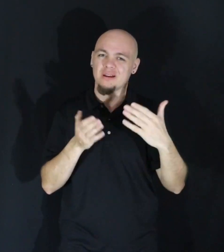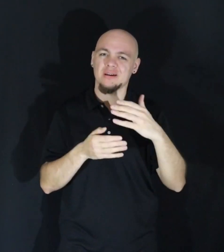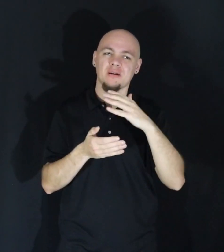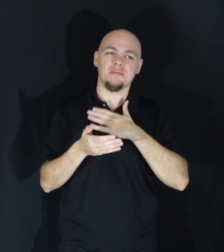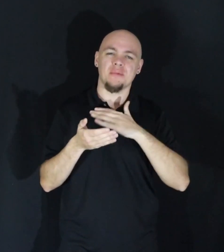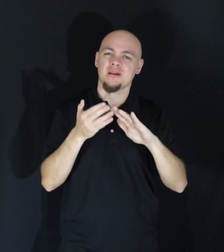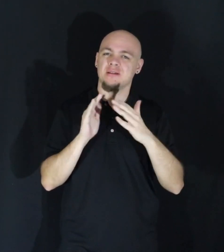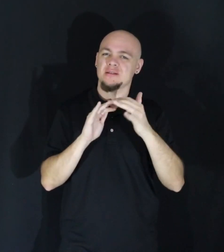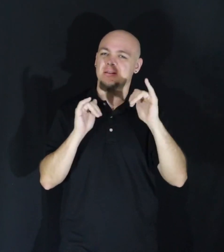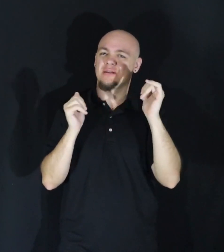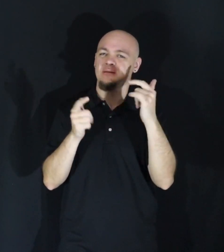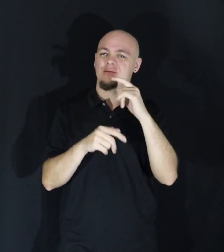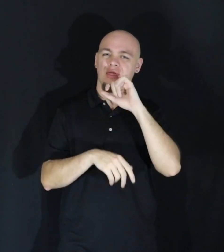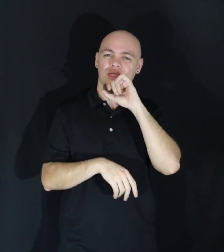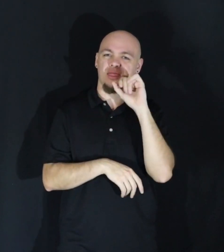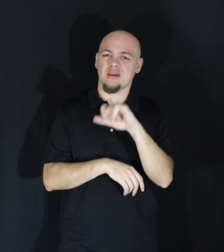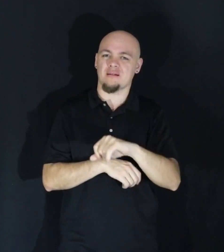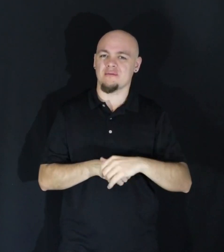city, y'all. Thank you.